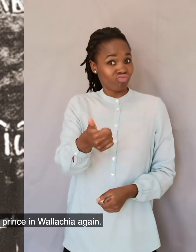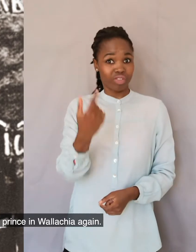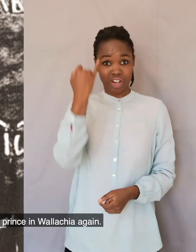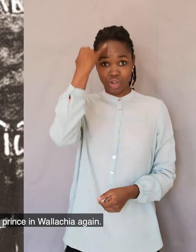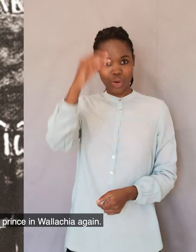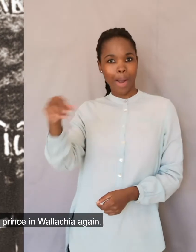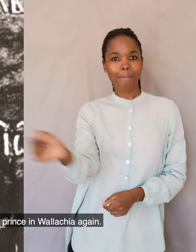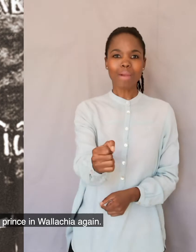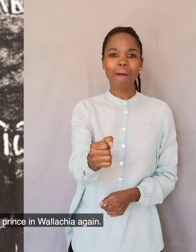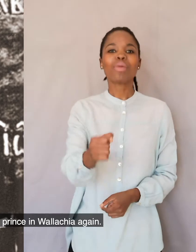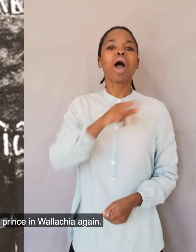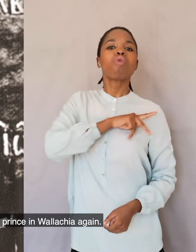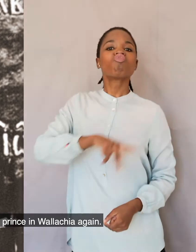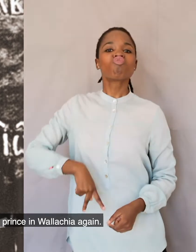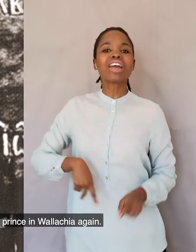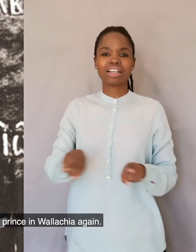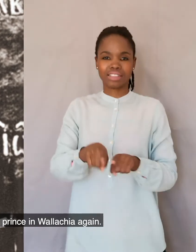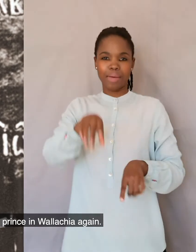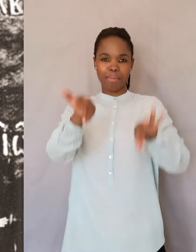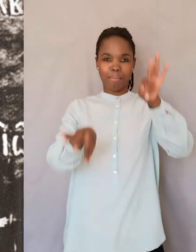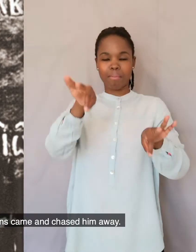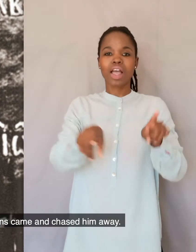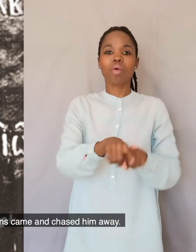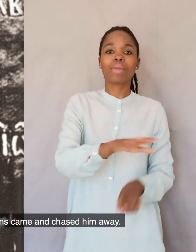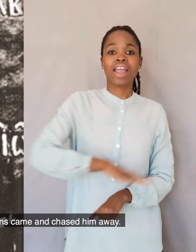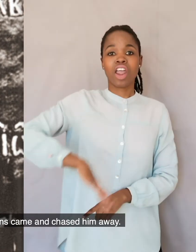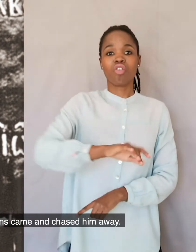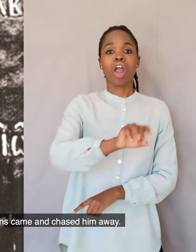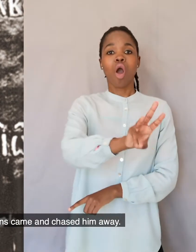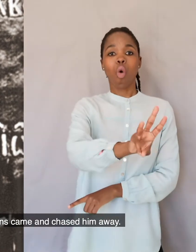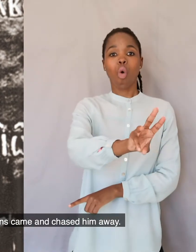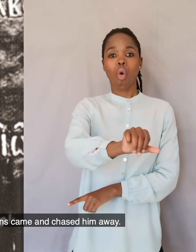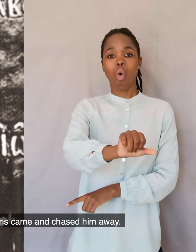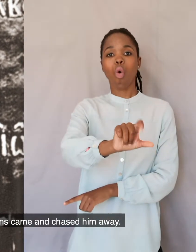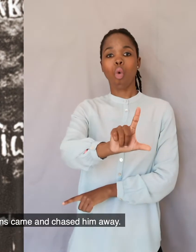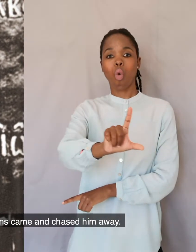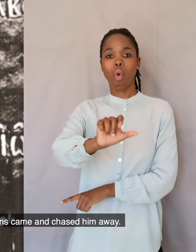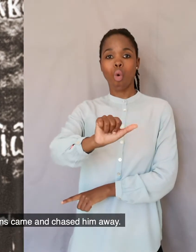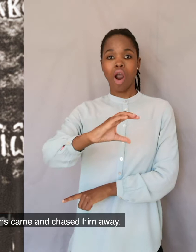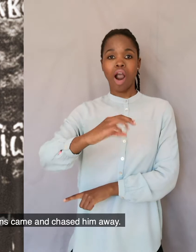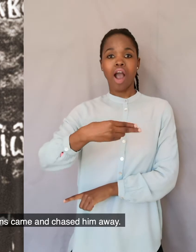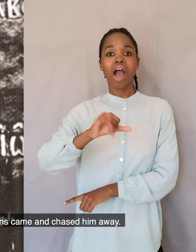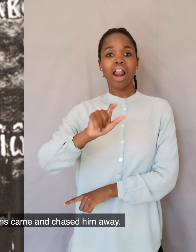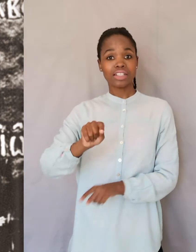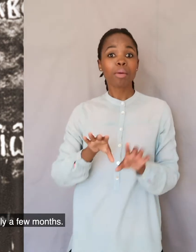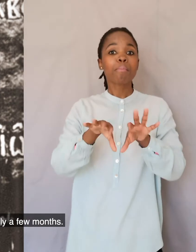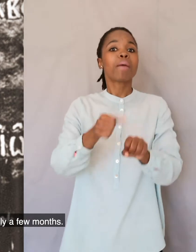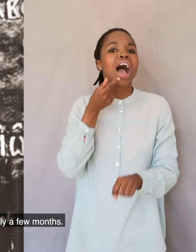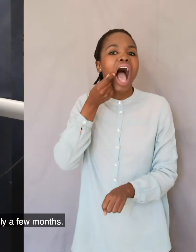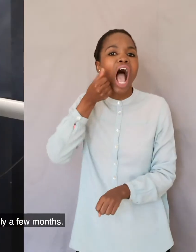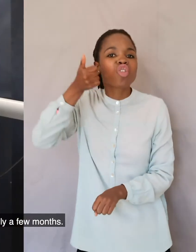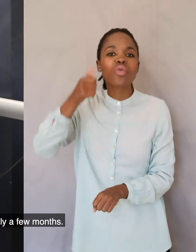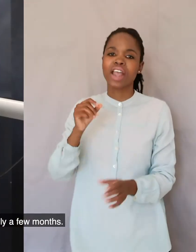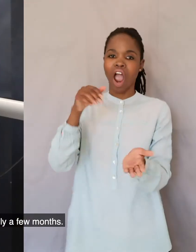him as a puppet prince in Wallachia again. And so he went there, and then the Hungarians came and chased him away.